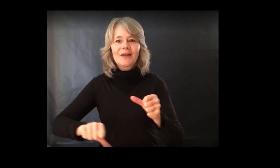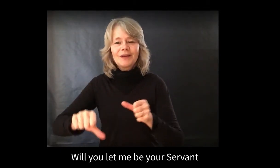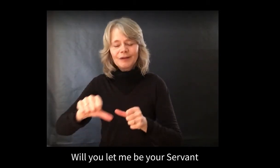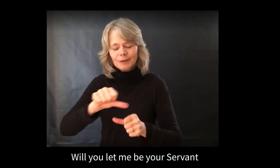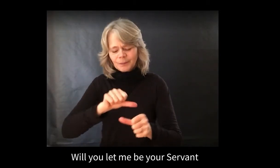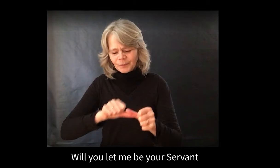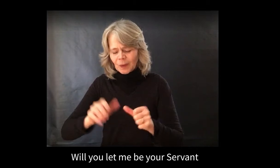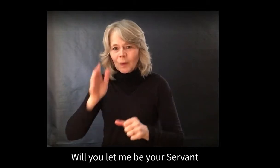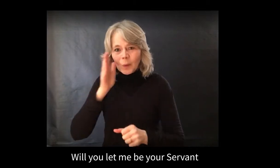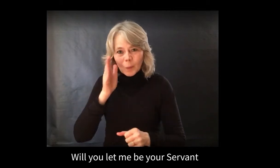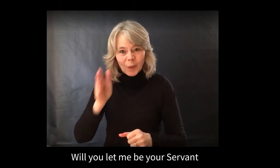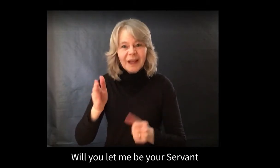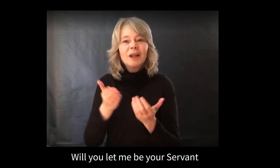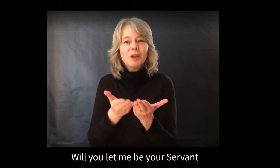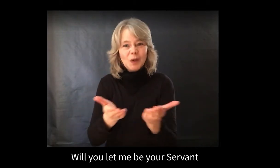agony.